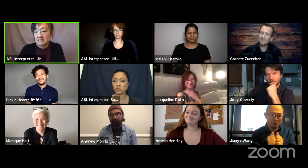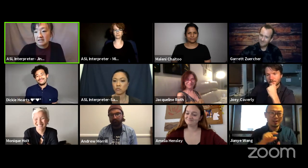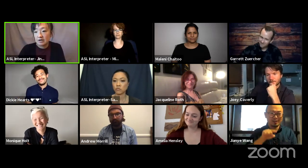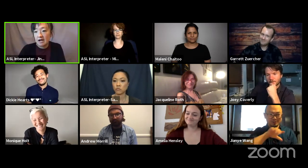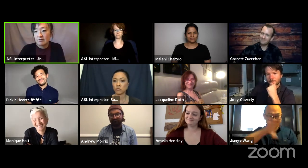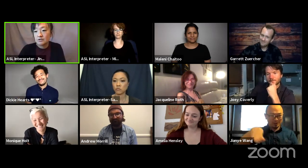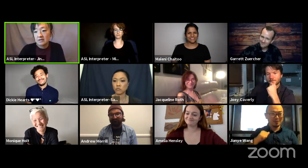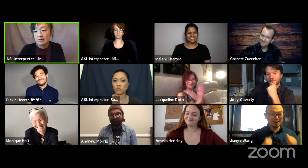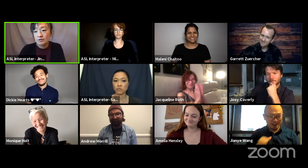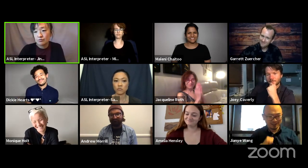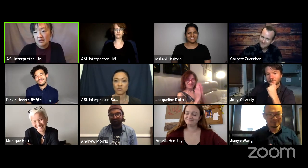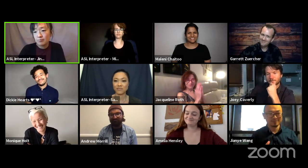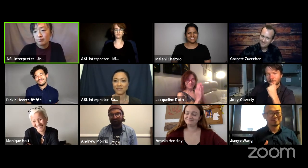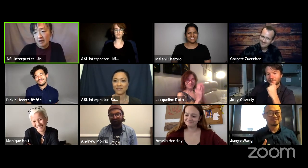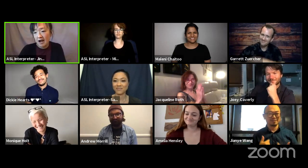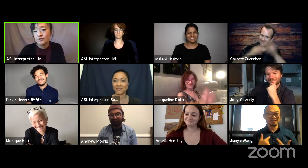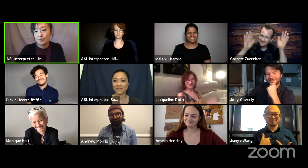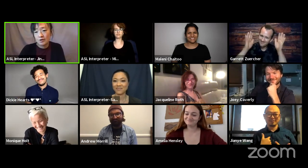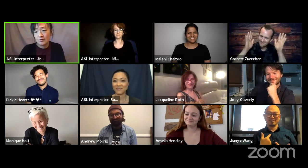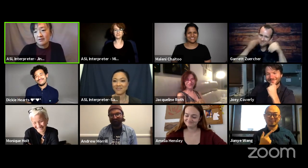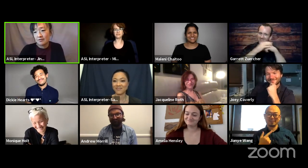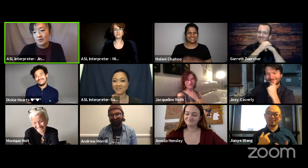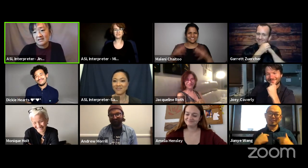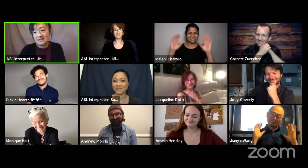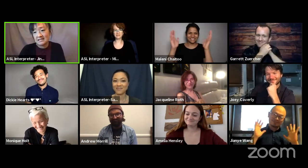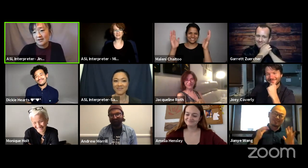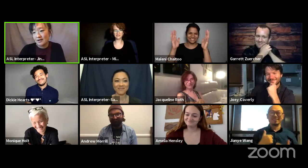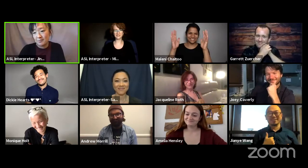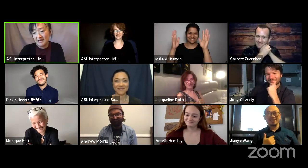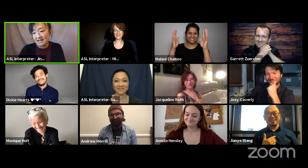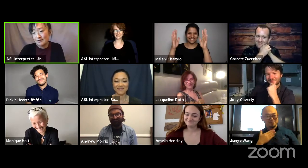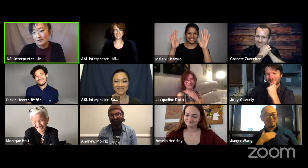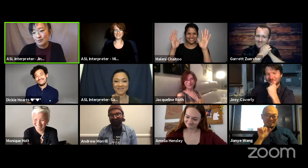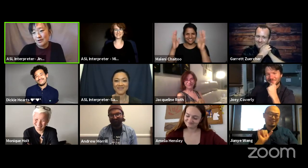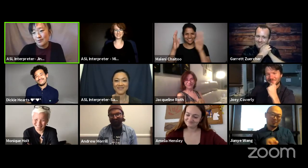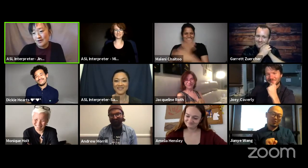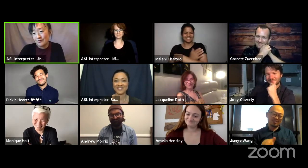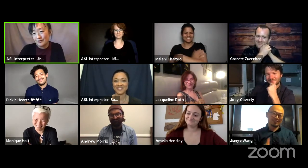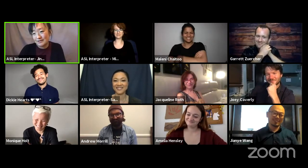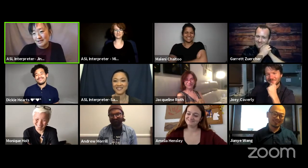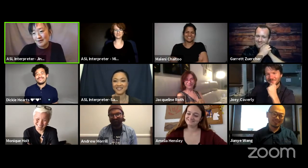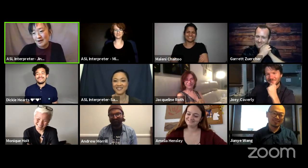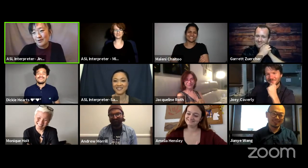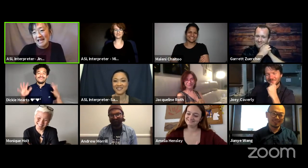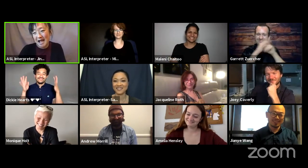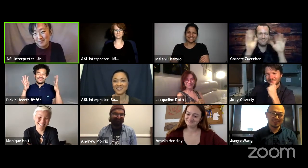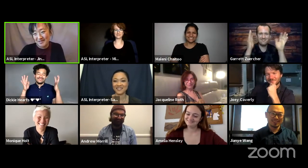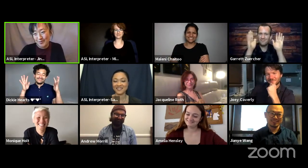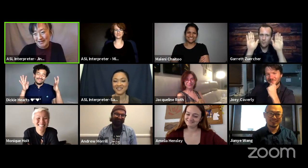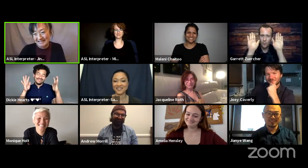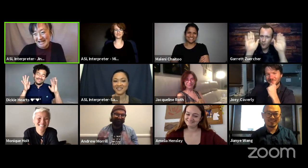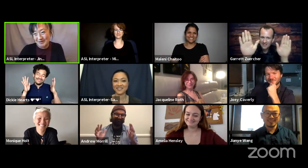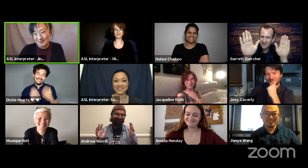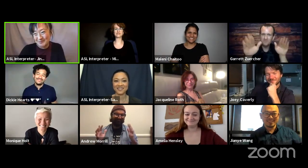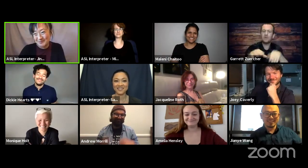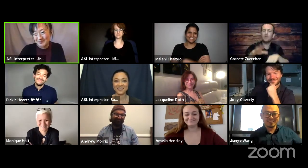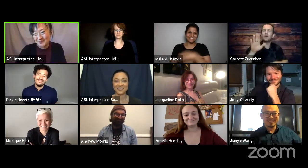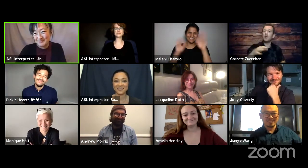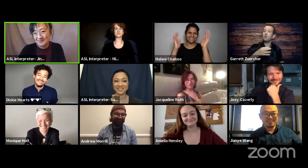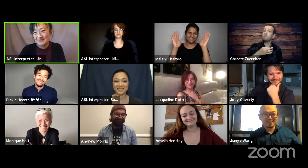So I was really proud to work with everyone in this theater company. It was really wonderful. So I'm really happy that it worked out.